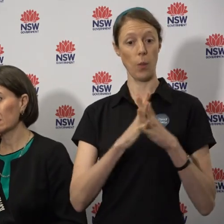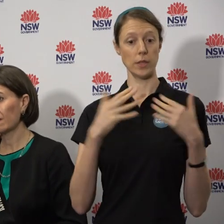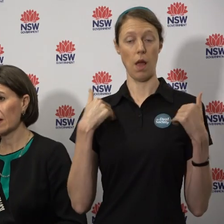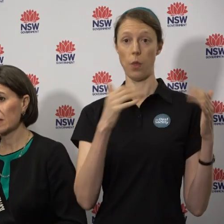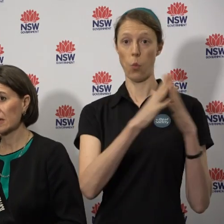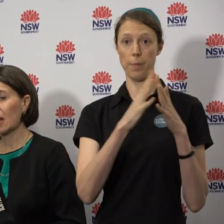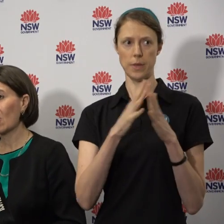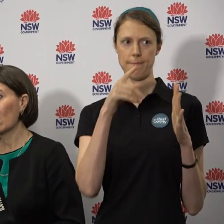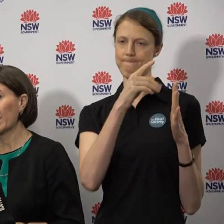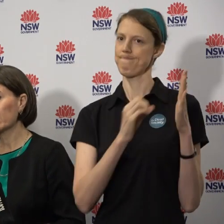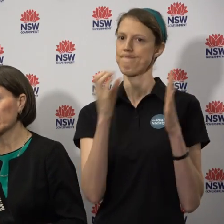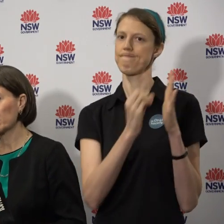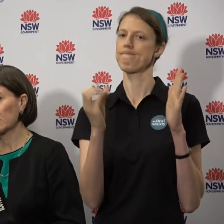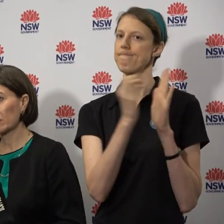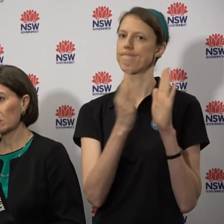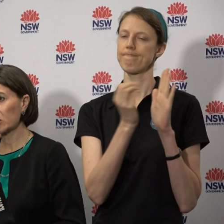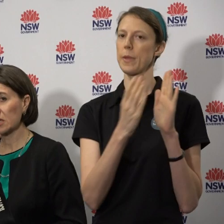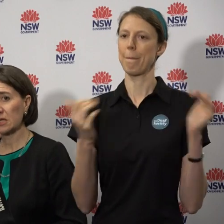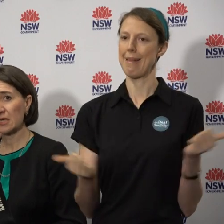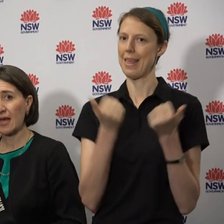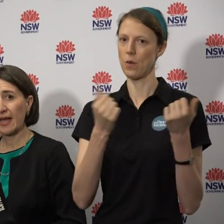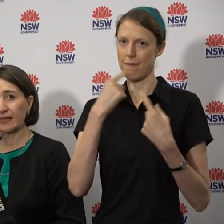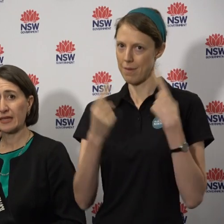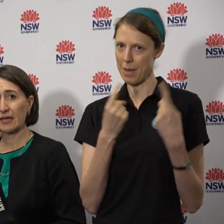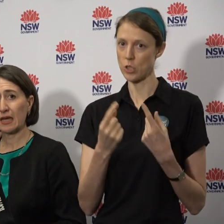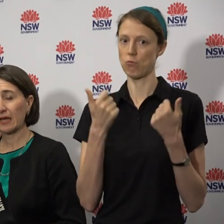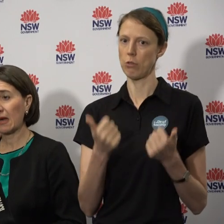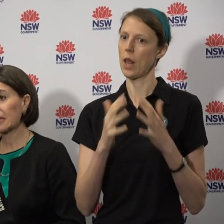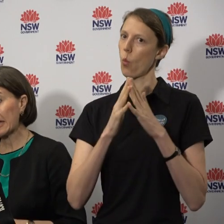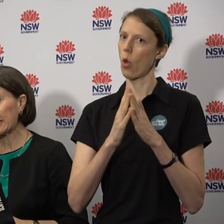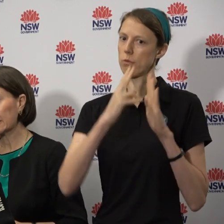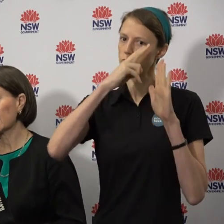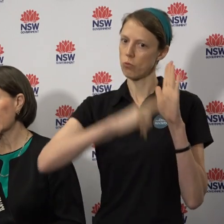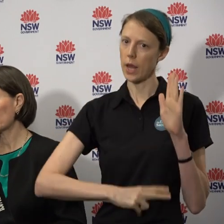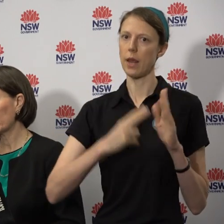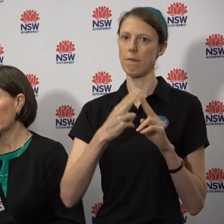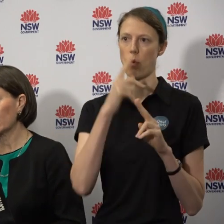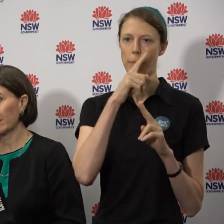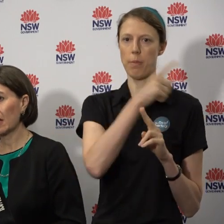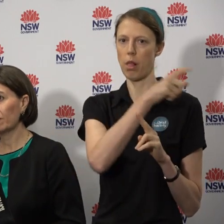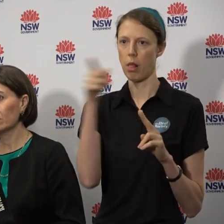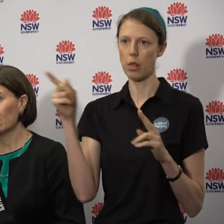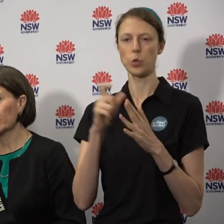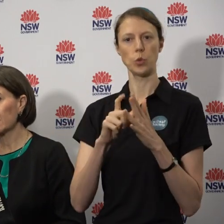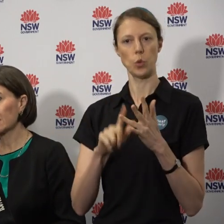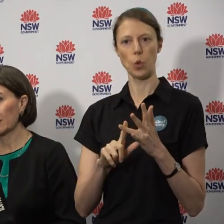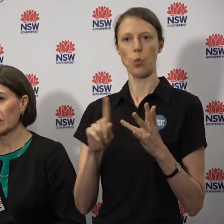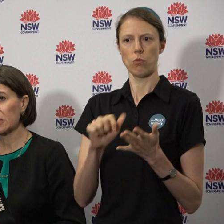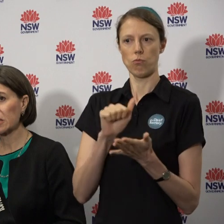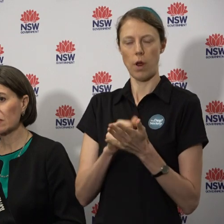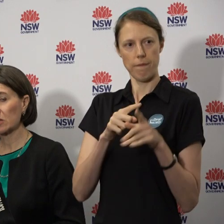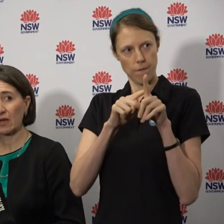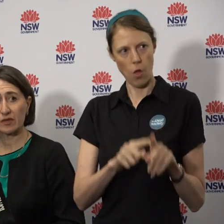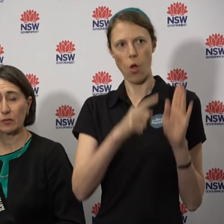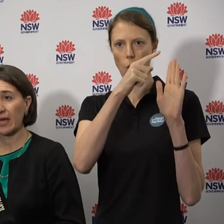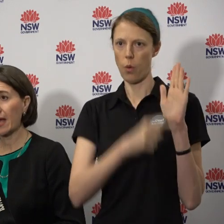information on the virus, on what people should do as precautions, and I say again as a State Premier that I have full confidence that our health